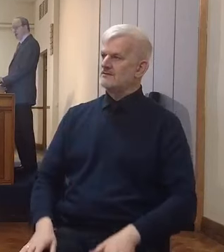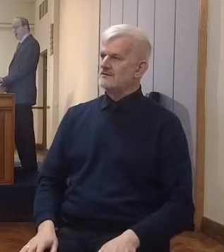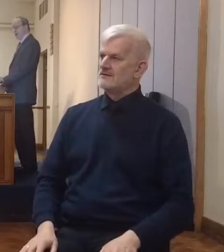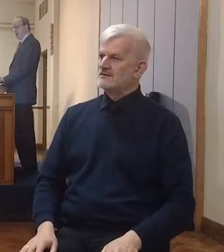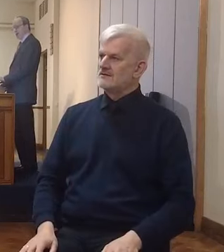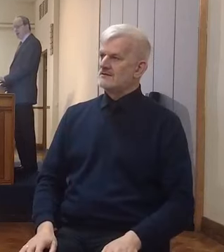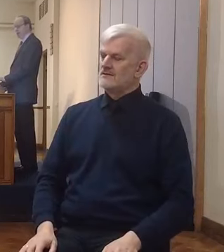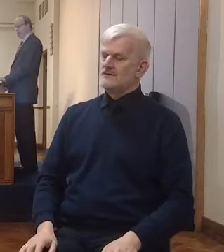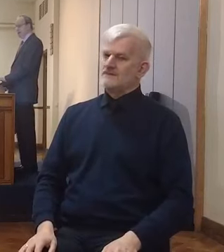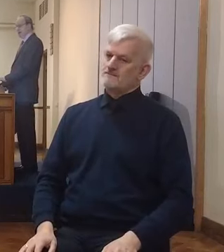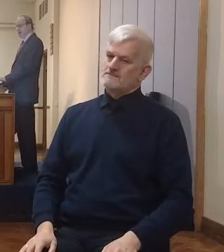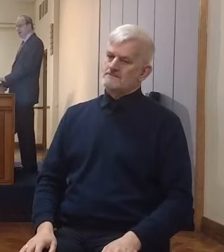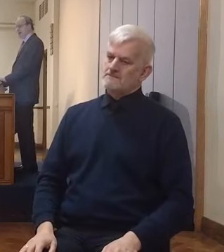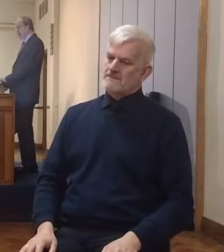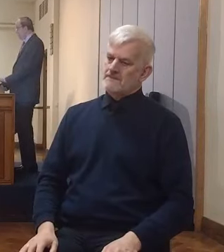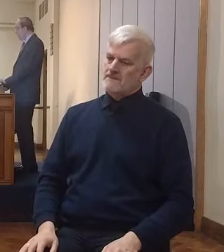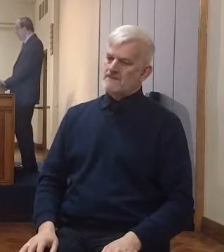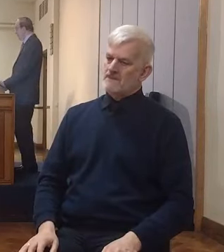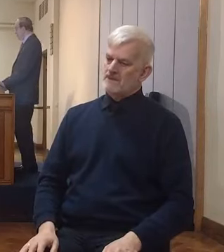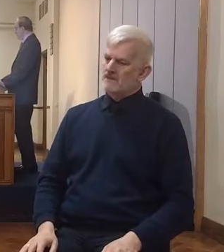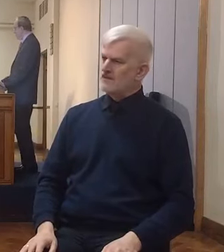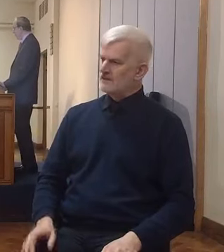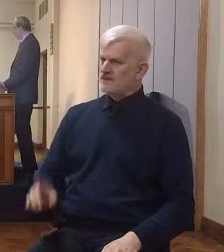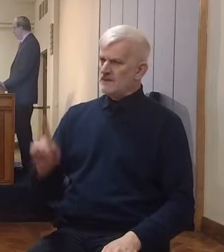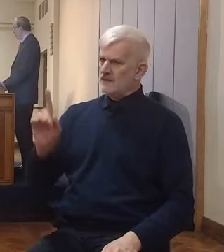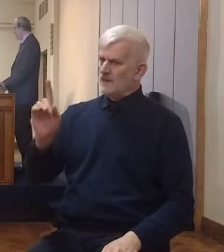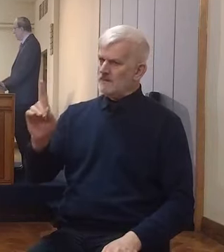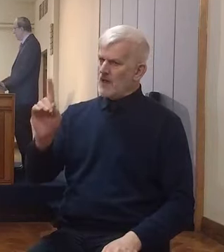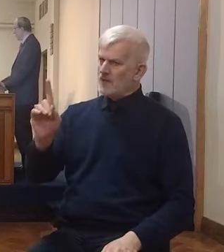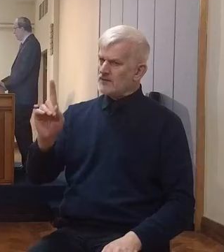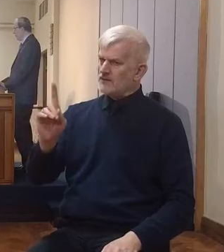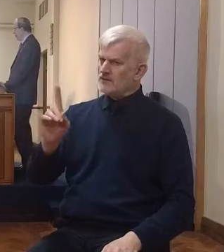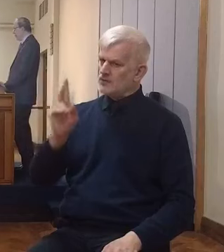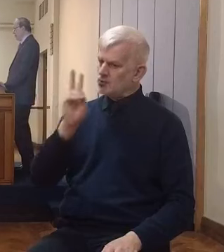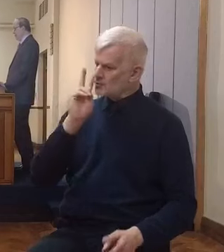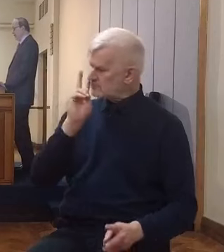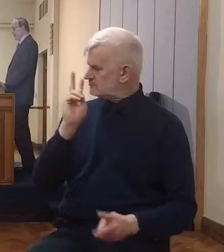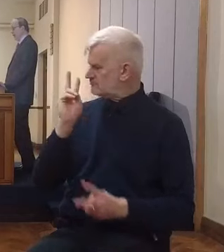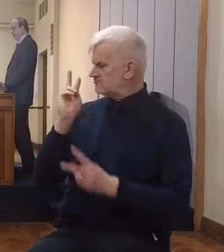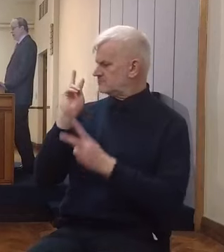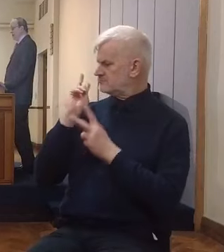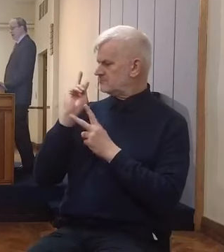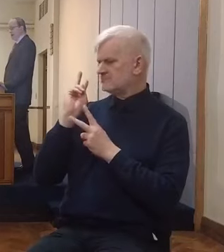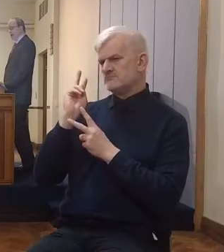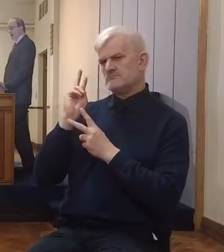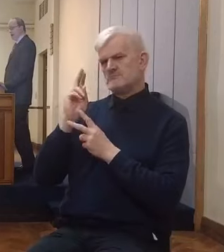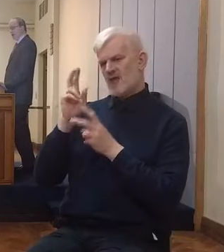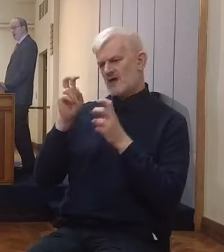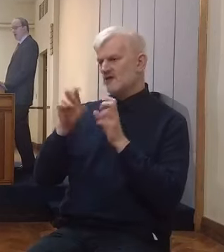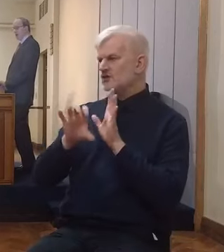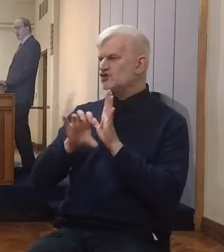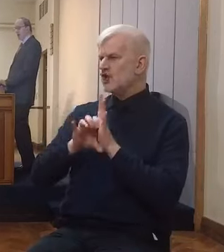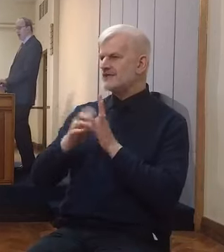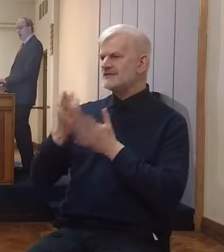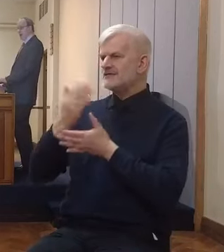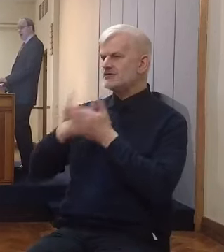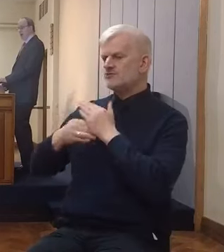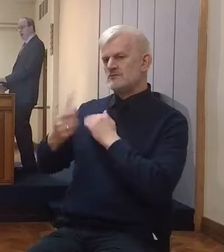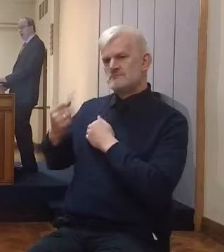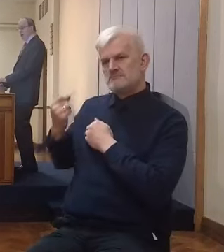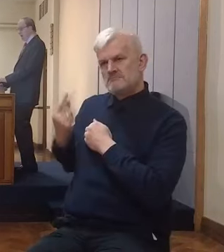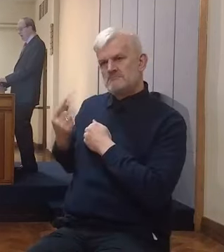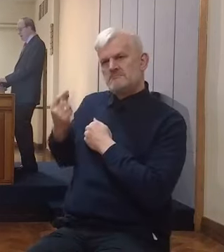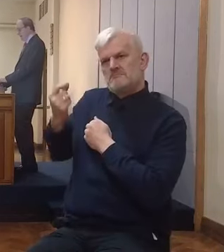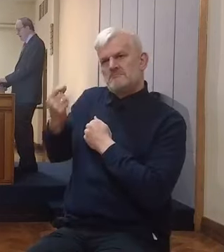see this kind of thing reflected in church history repeatedly. We see it in a strange way